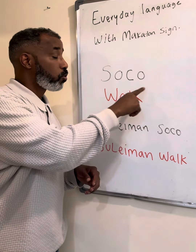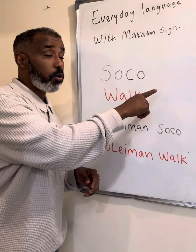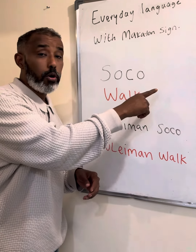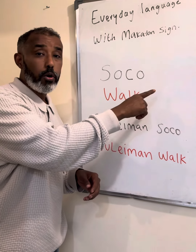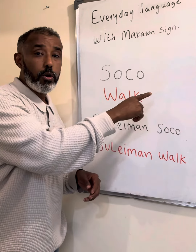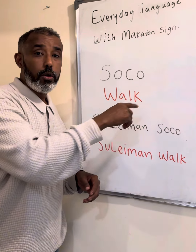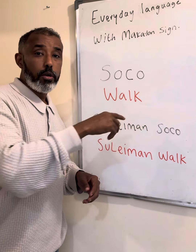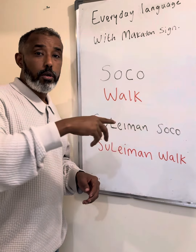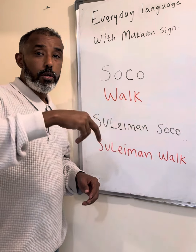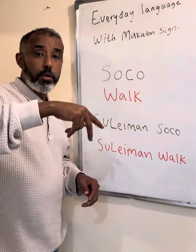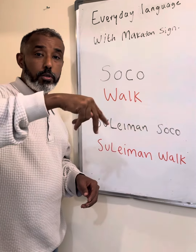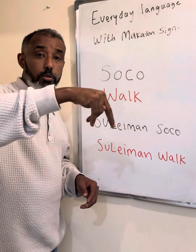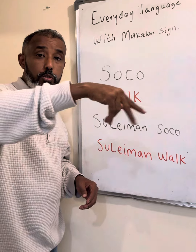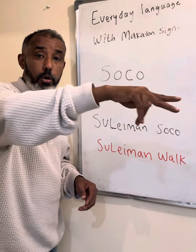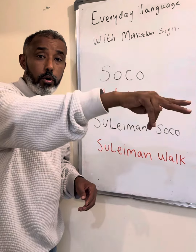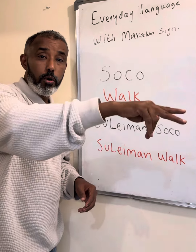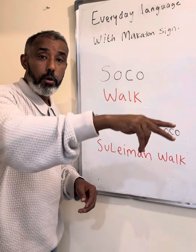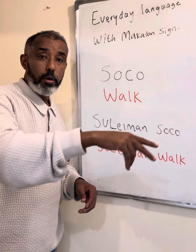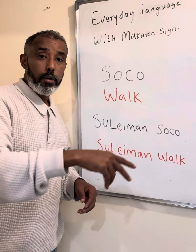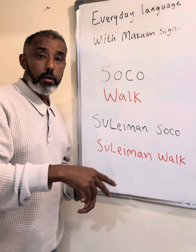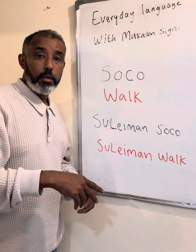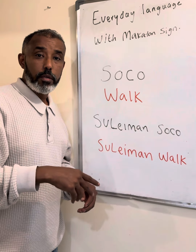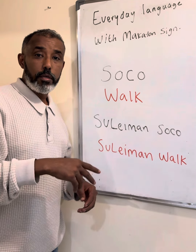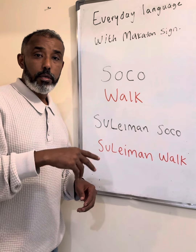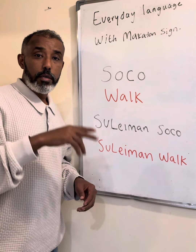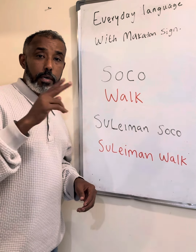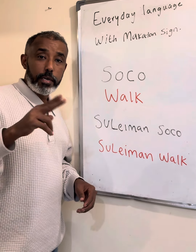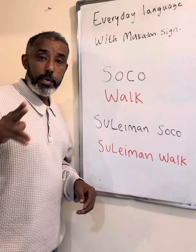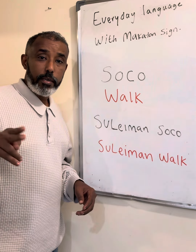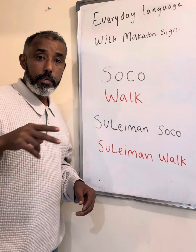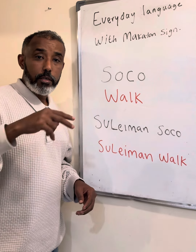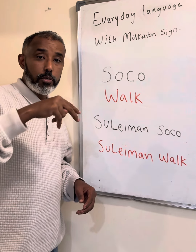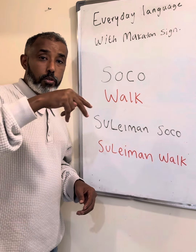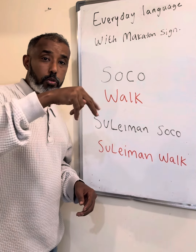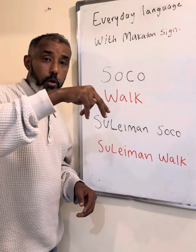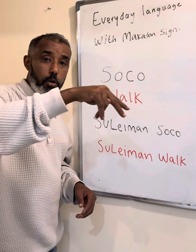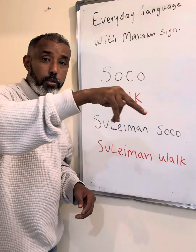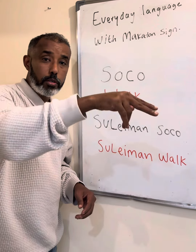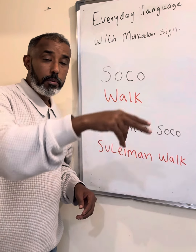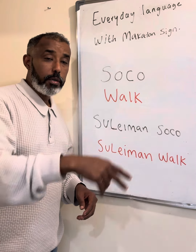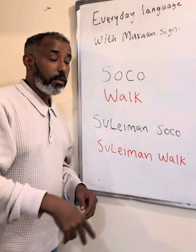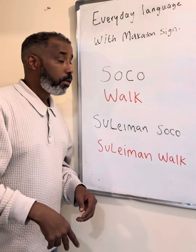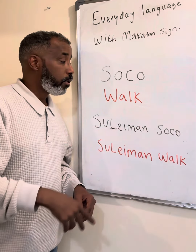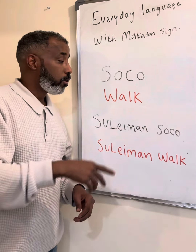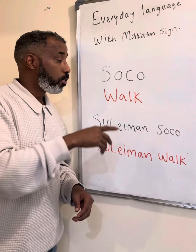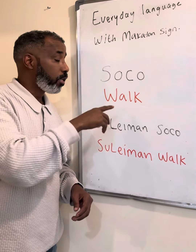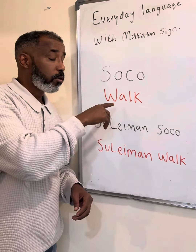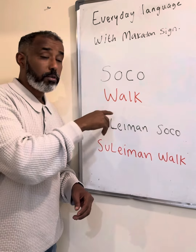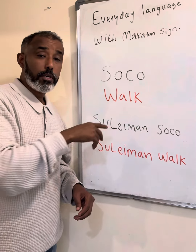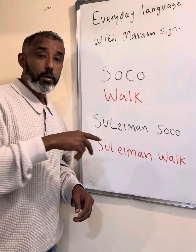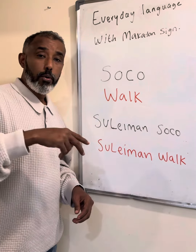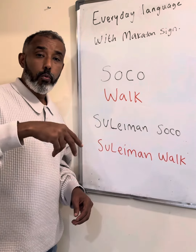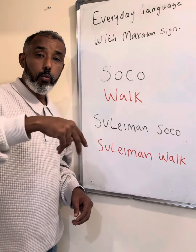so'o. So'o. Again, so'o in Somali. In English we say